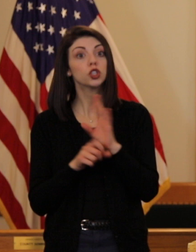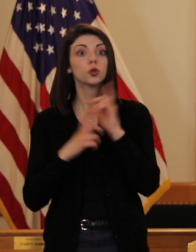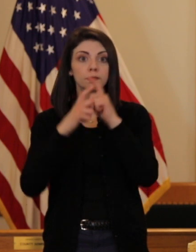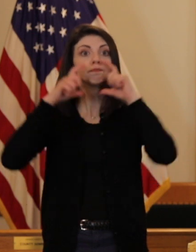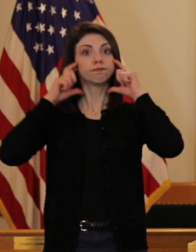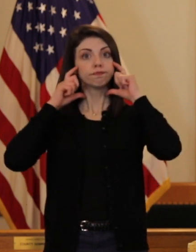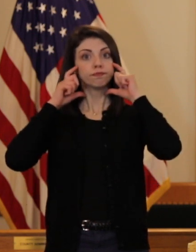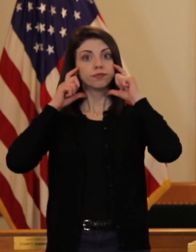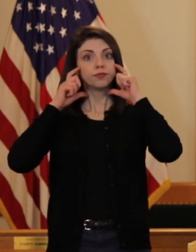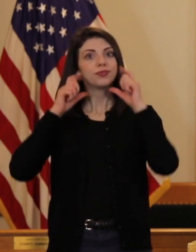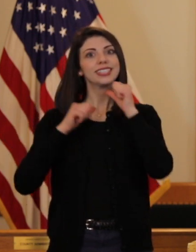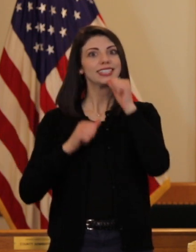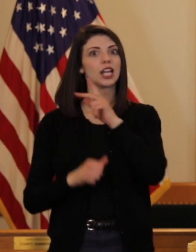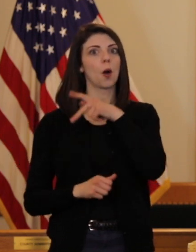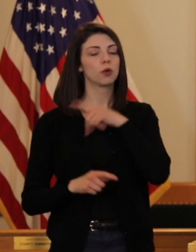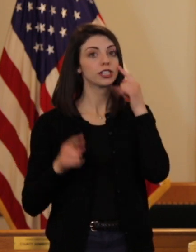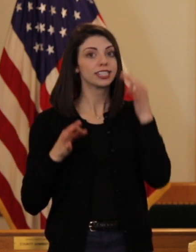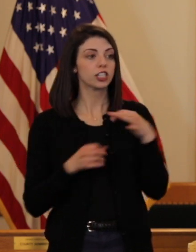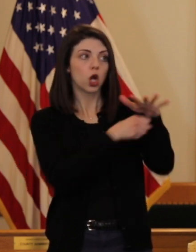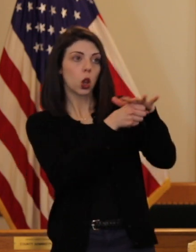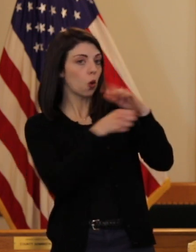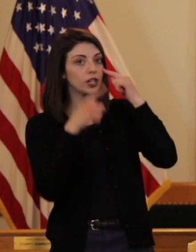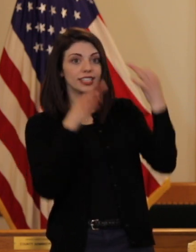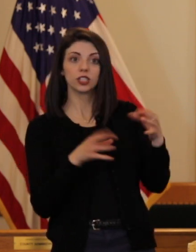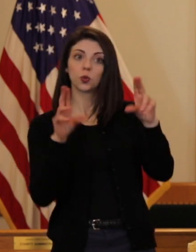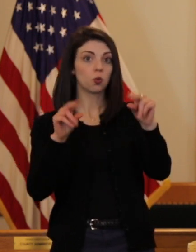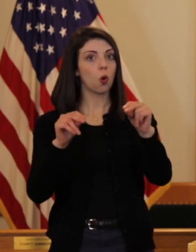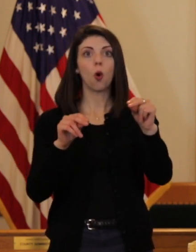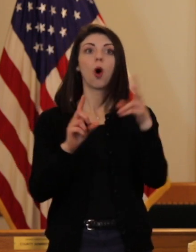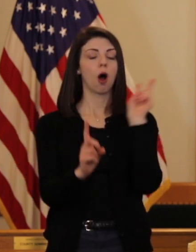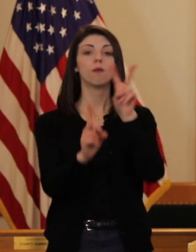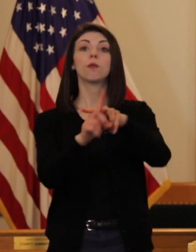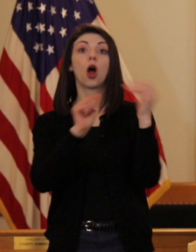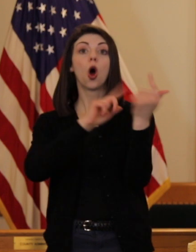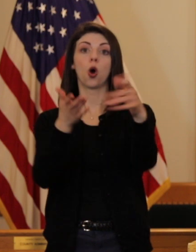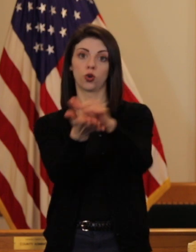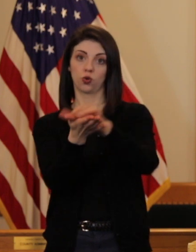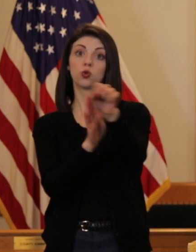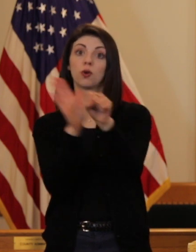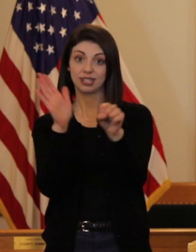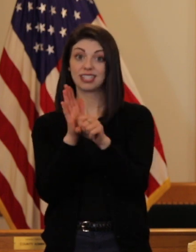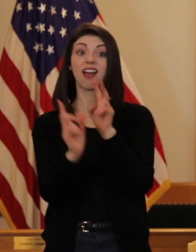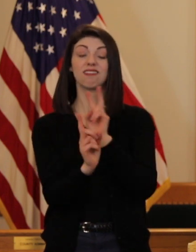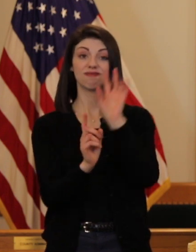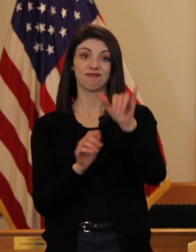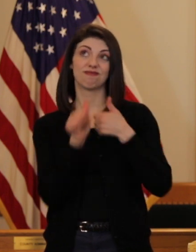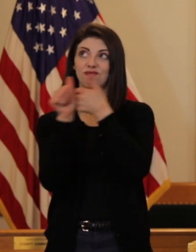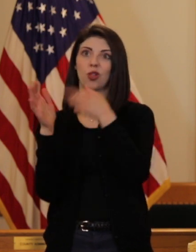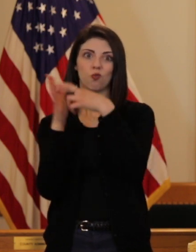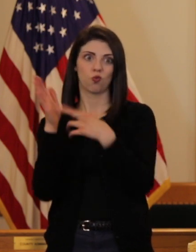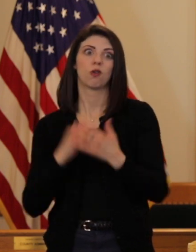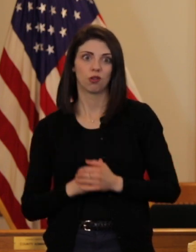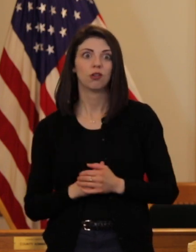device isn't a personal decision or a local decision. It applies across New York State, and its purpose is to help stop the spread